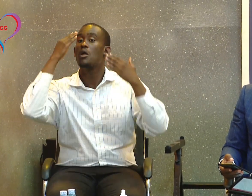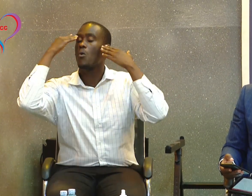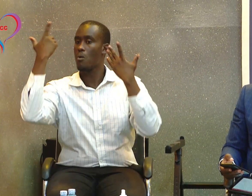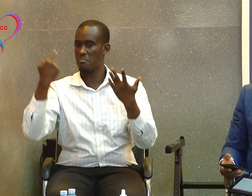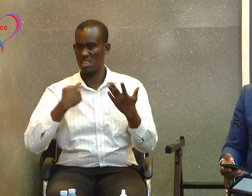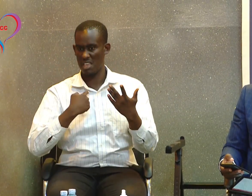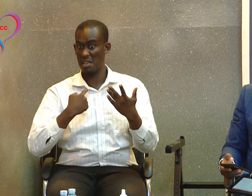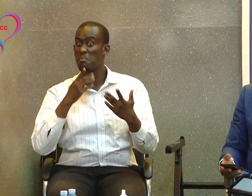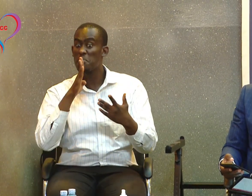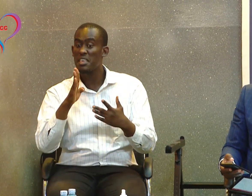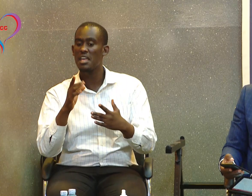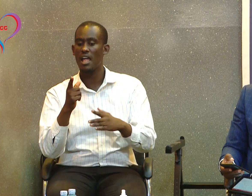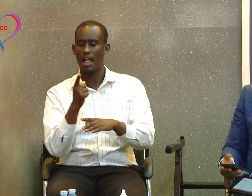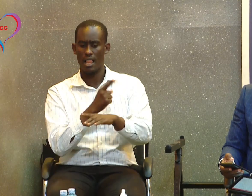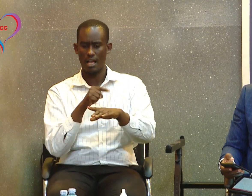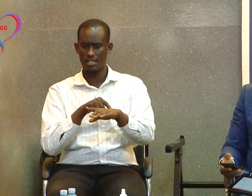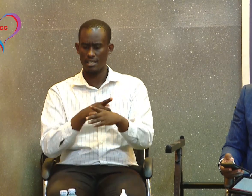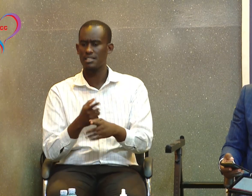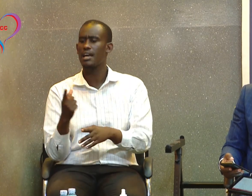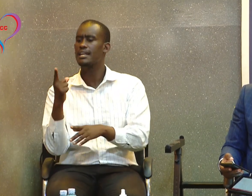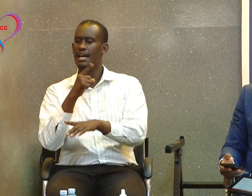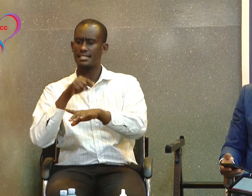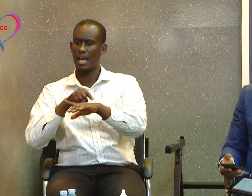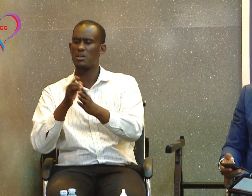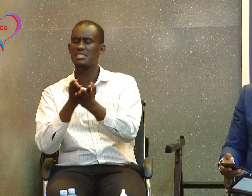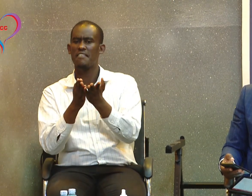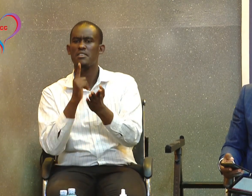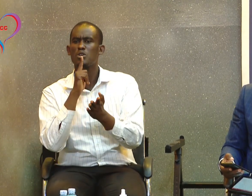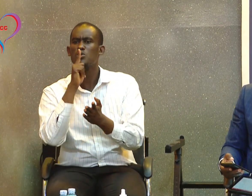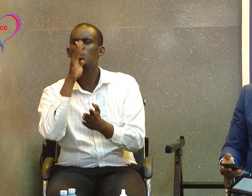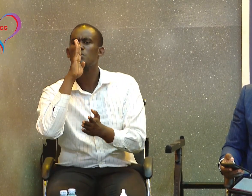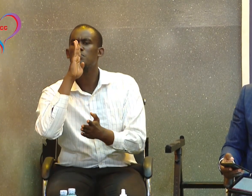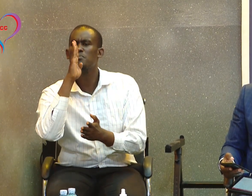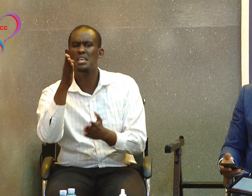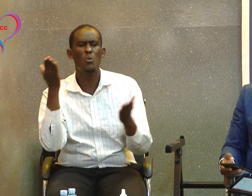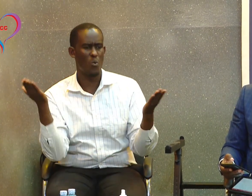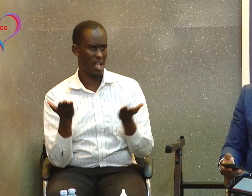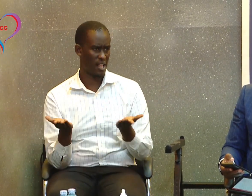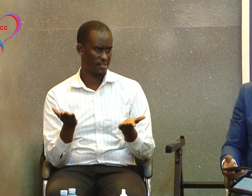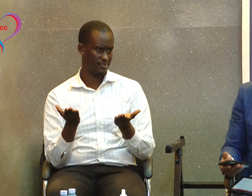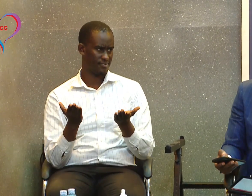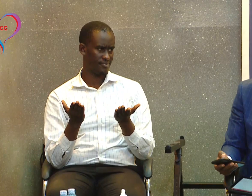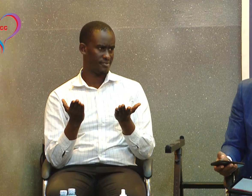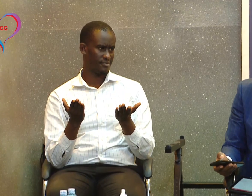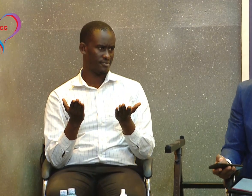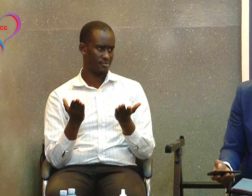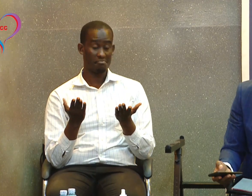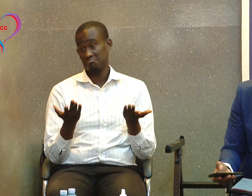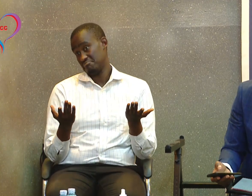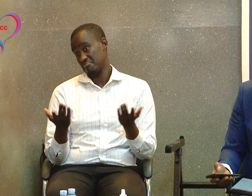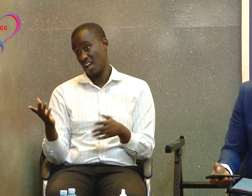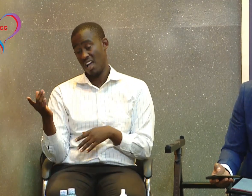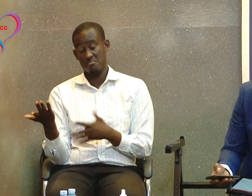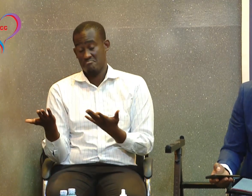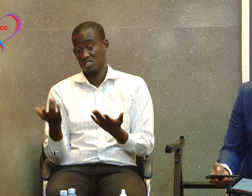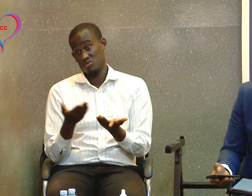hour. In the time of lunch hour, where will he be? Kakati musawa za lunch hour kusubira anabera wa. By chance, he might be here. The